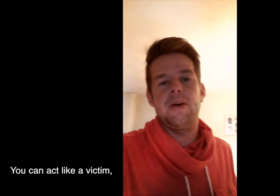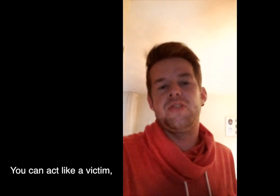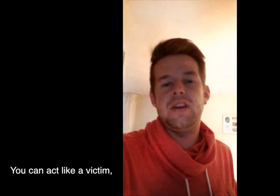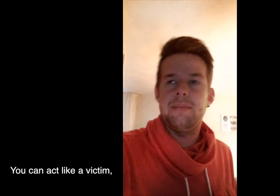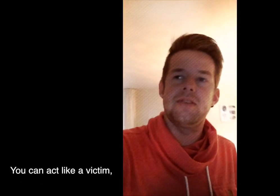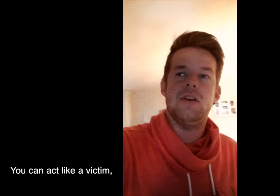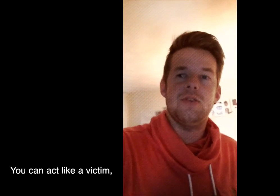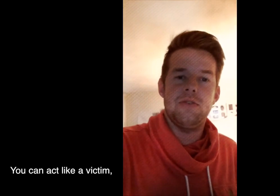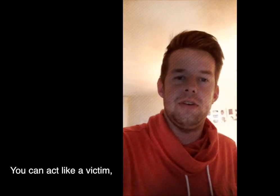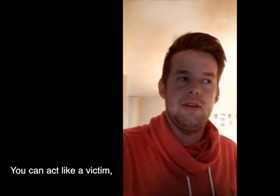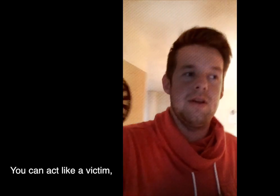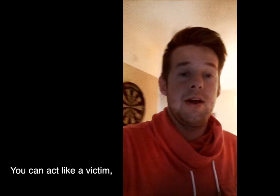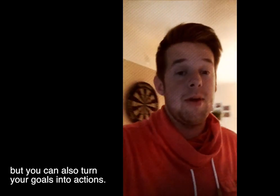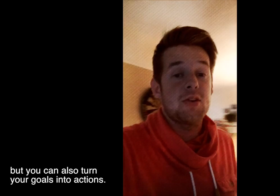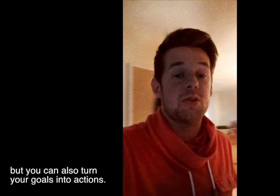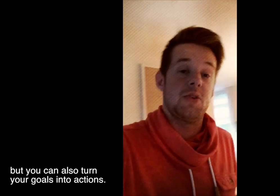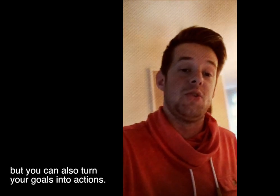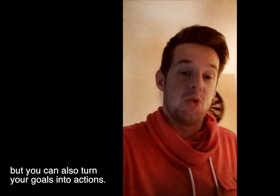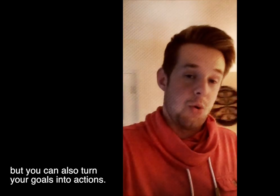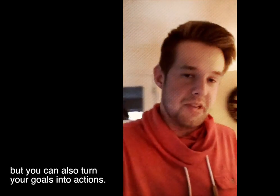al zielig, ik ben slachtoffer. En je kunt je doen omzet